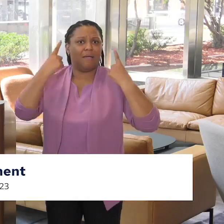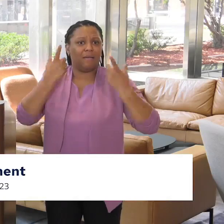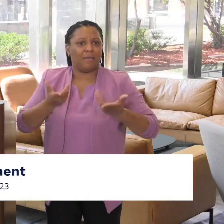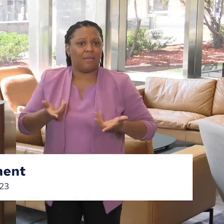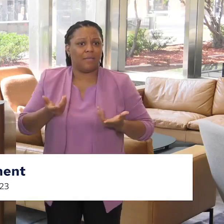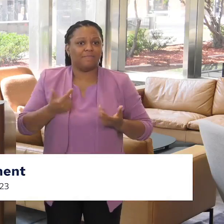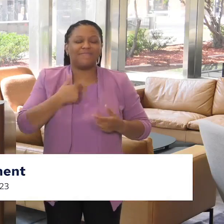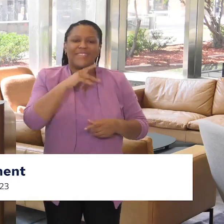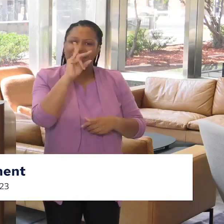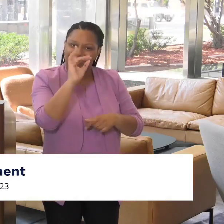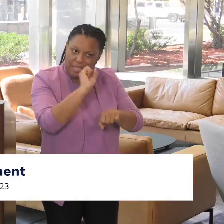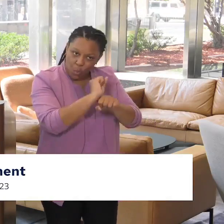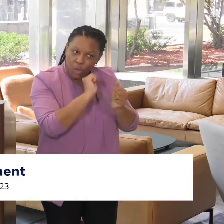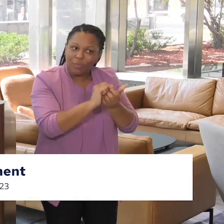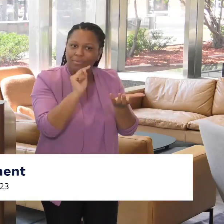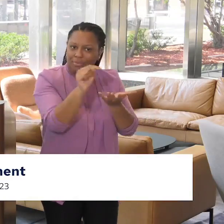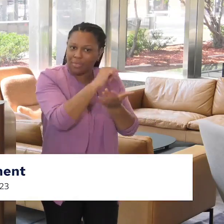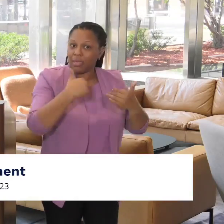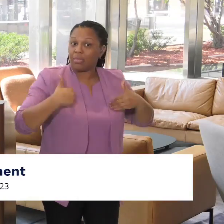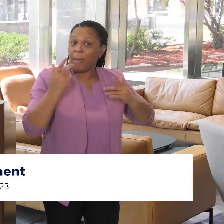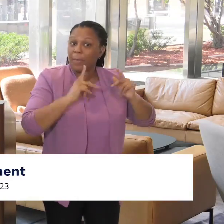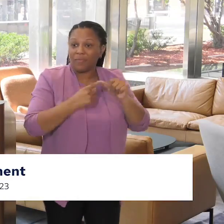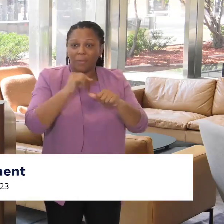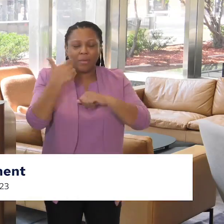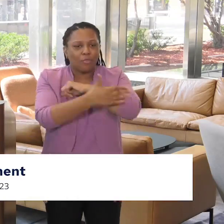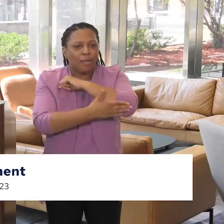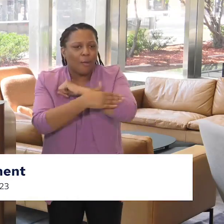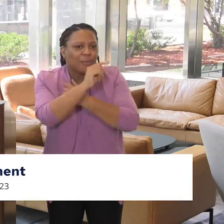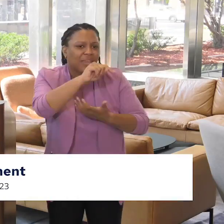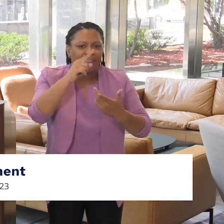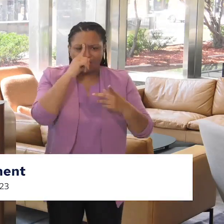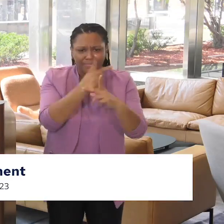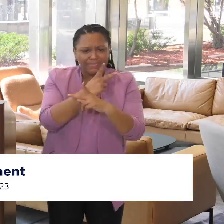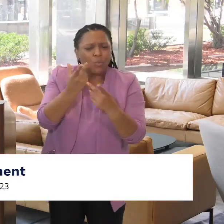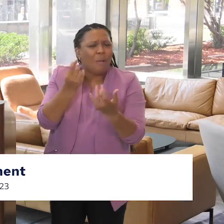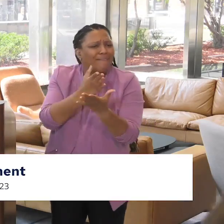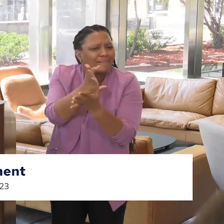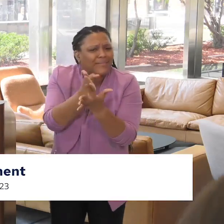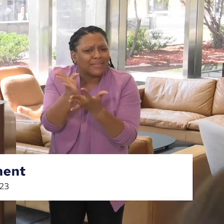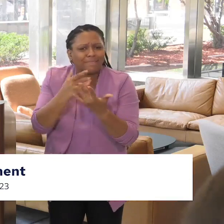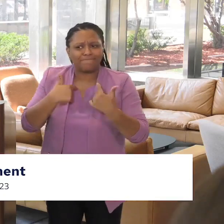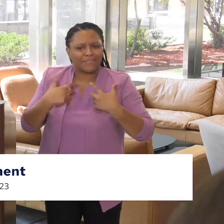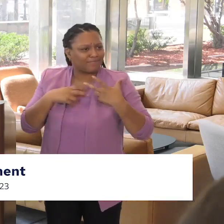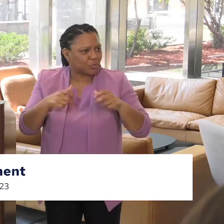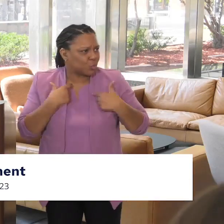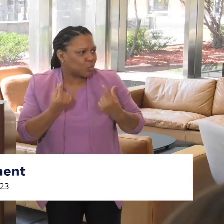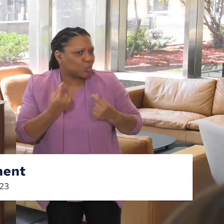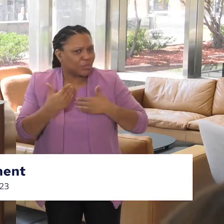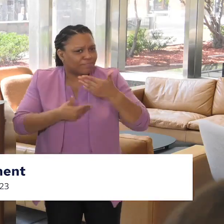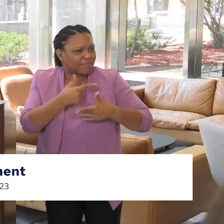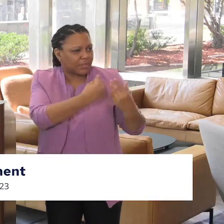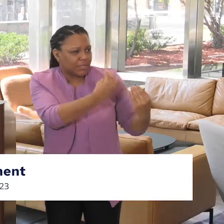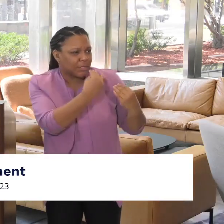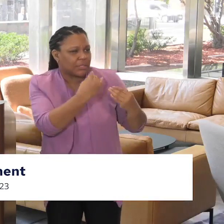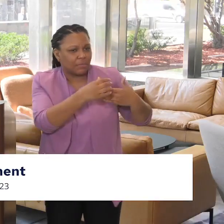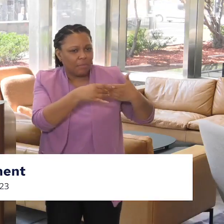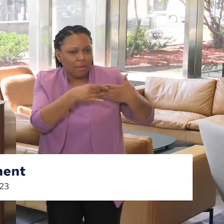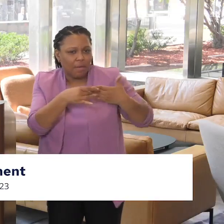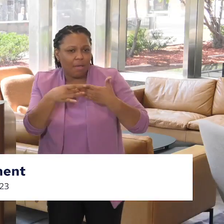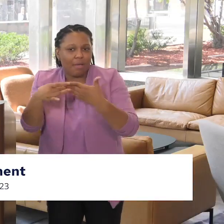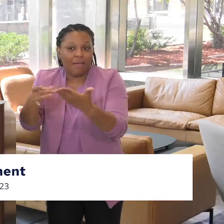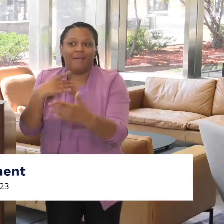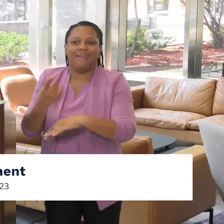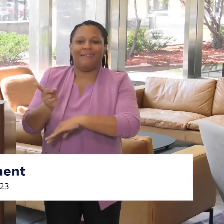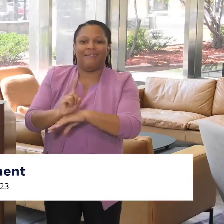people together from the county to figure out what fields and what things, what investments we needed to make. And that's why we're here today